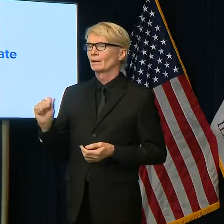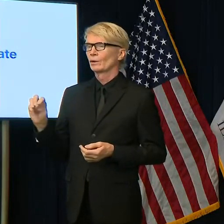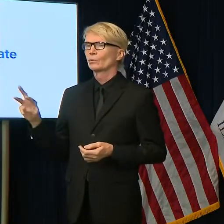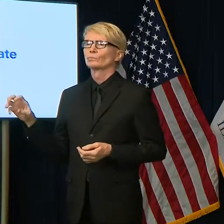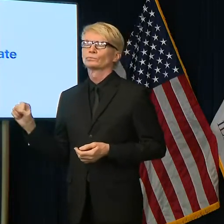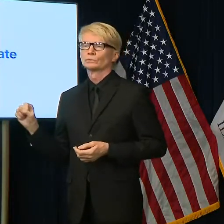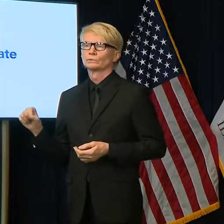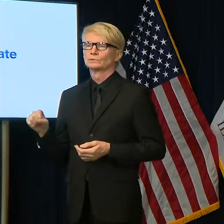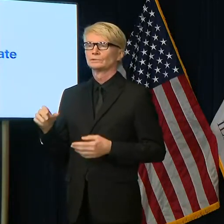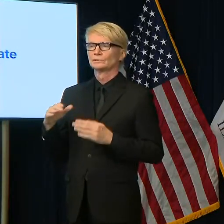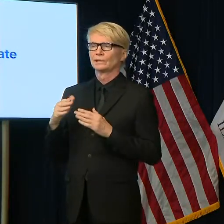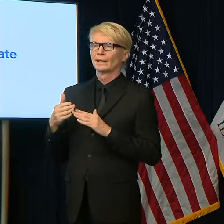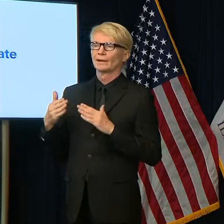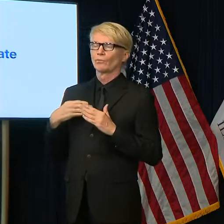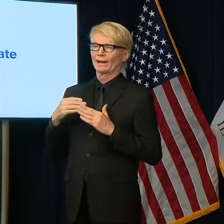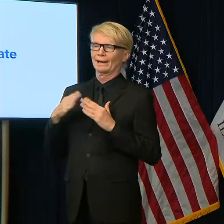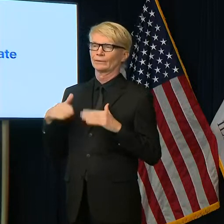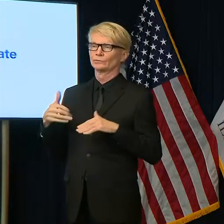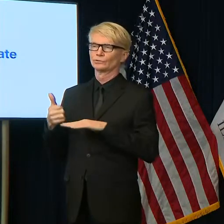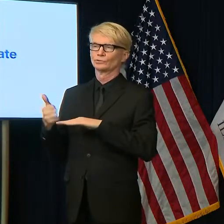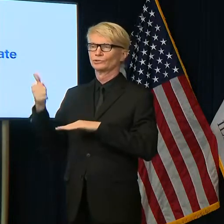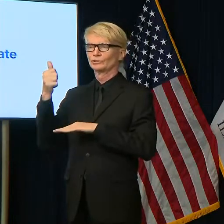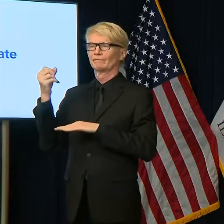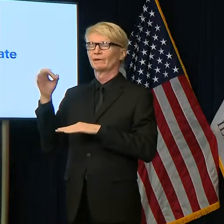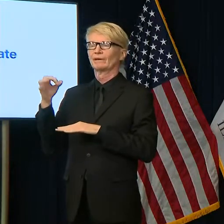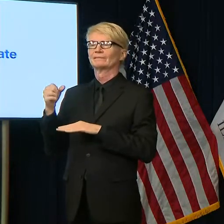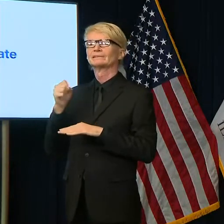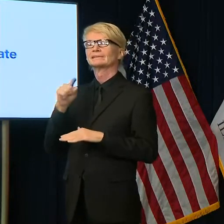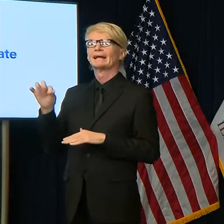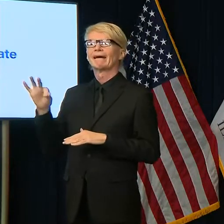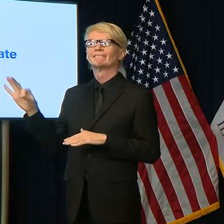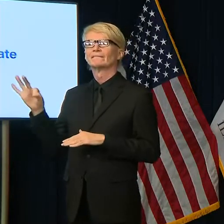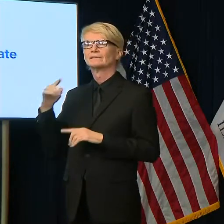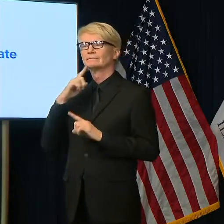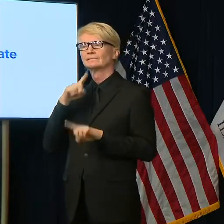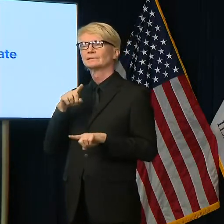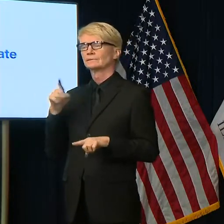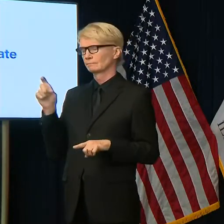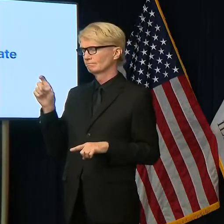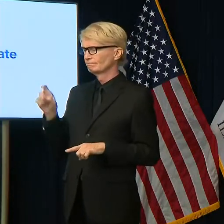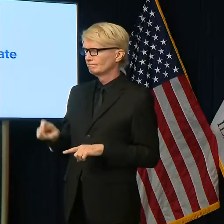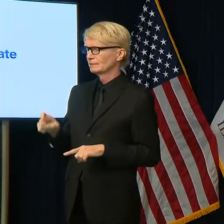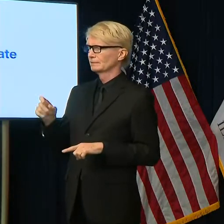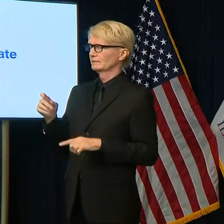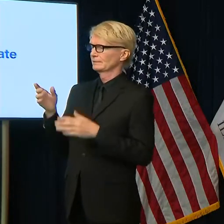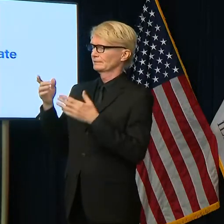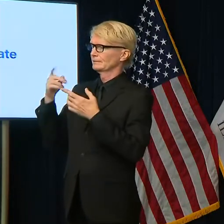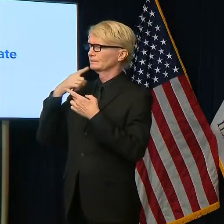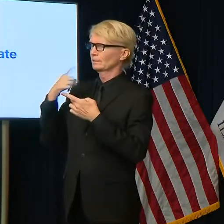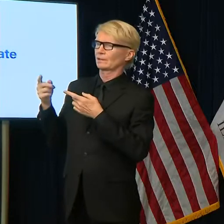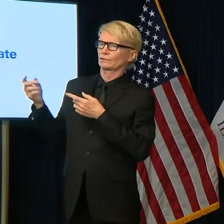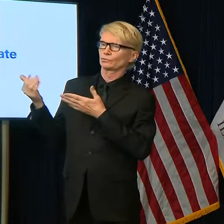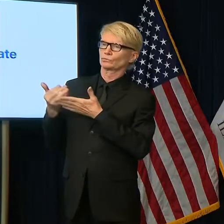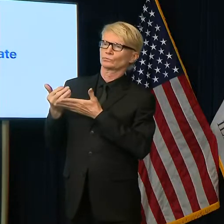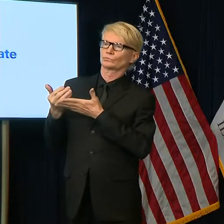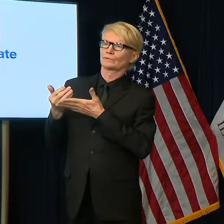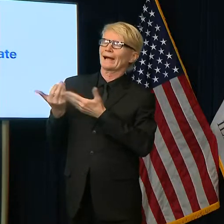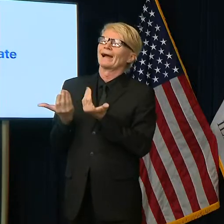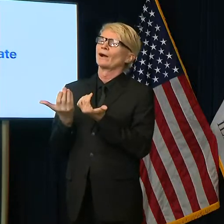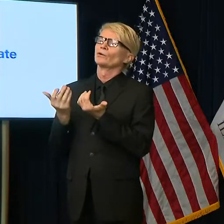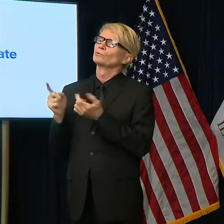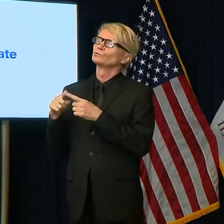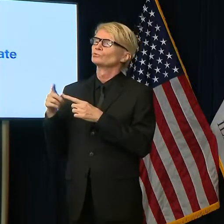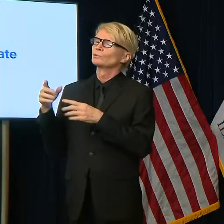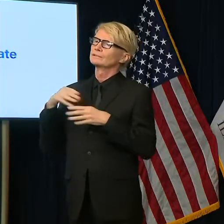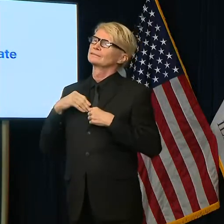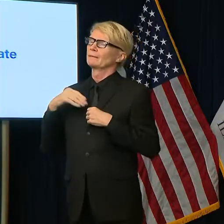to okay Pfizer's vaccine by the end of the day or face firing? I mean, only that we should not